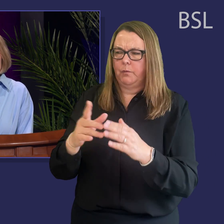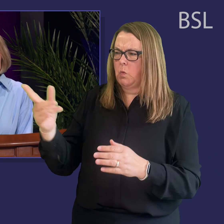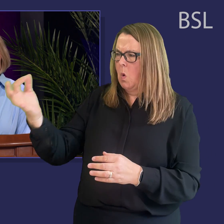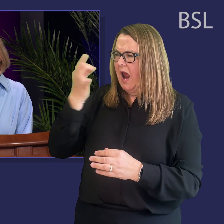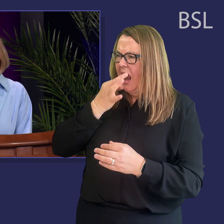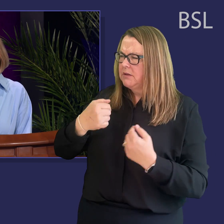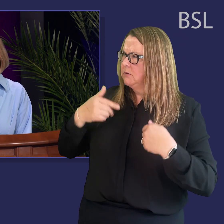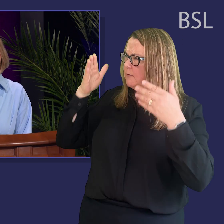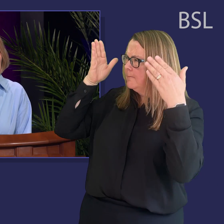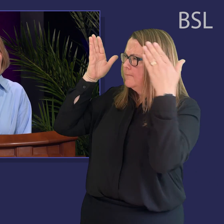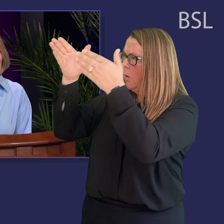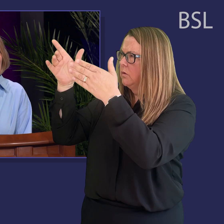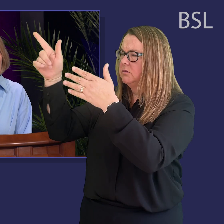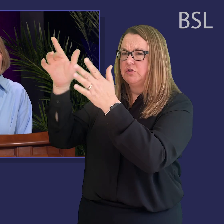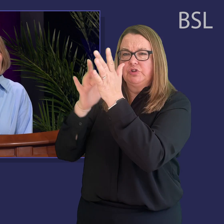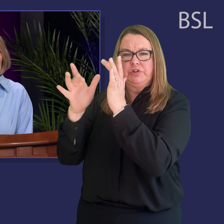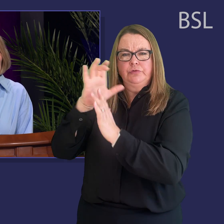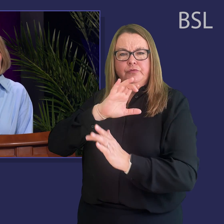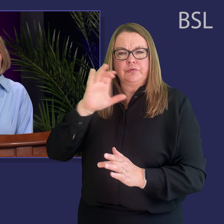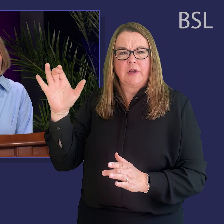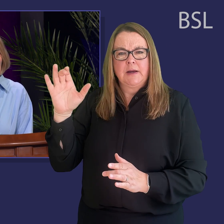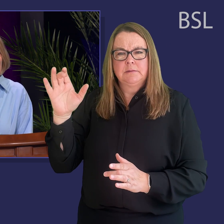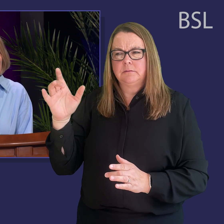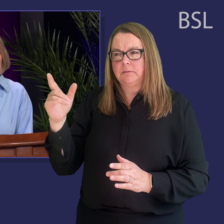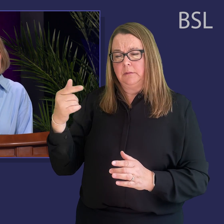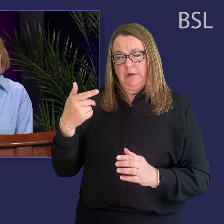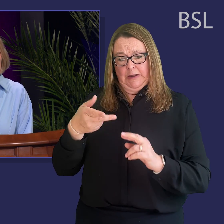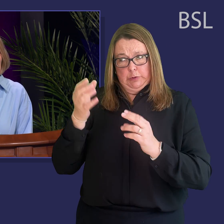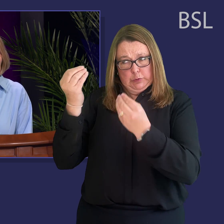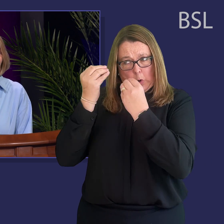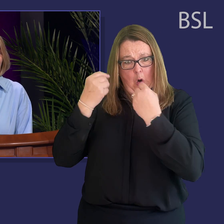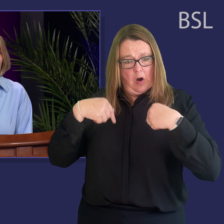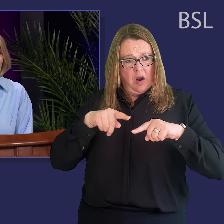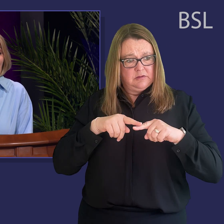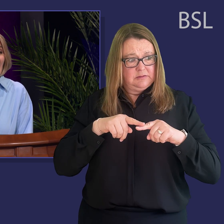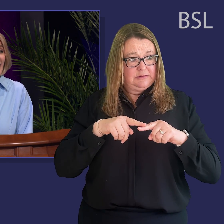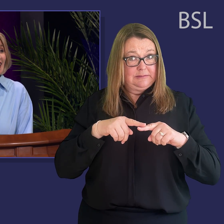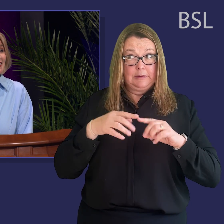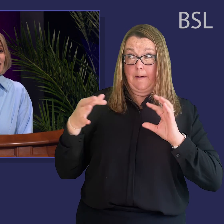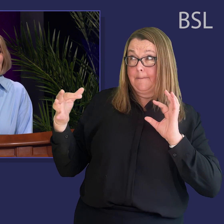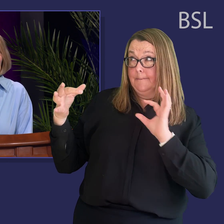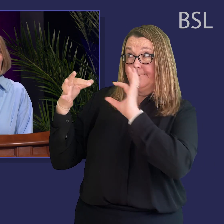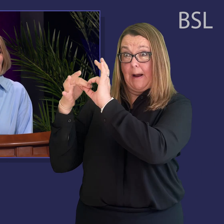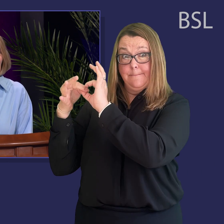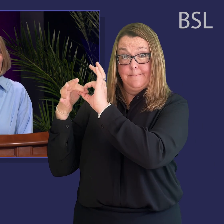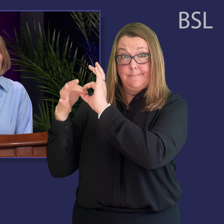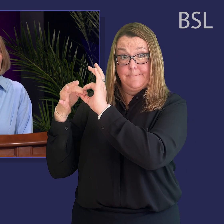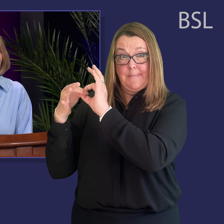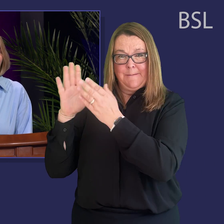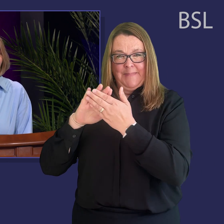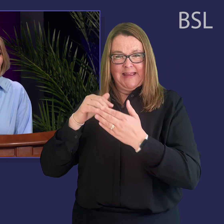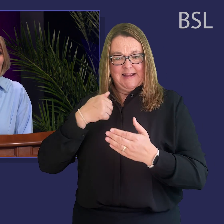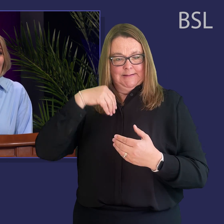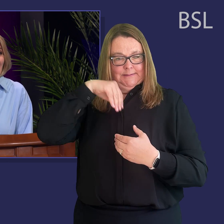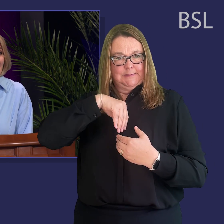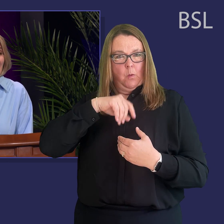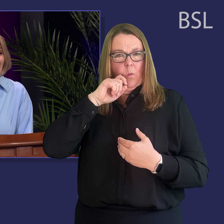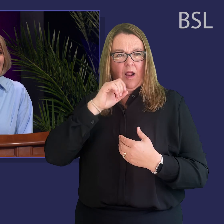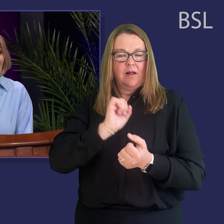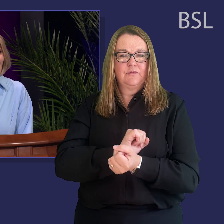us that yoking ourselves to the Savior through covenants is liberating and spiritually